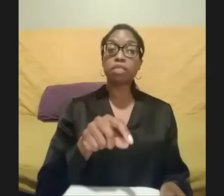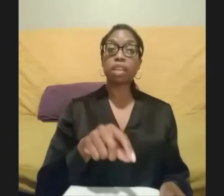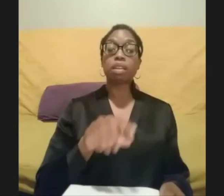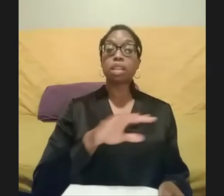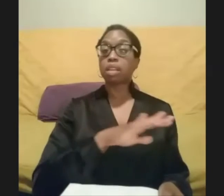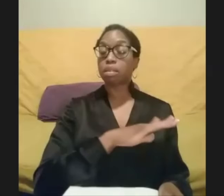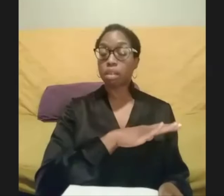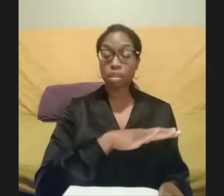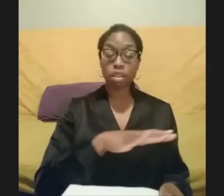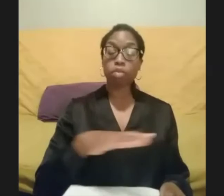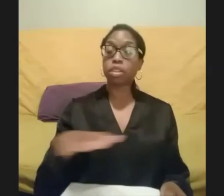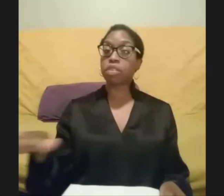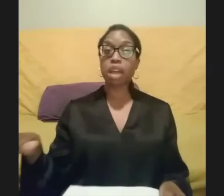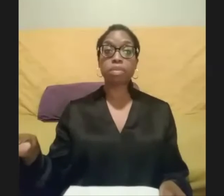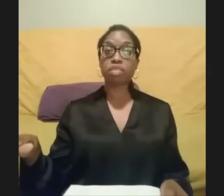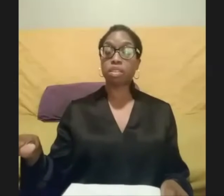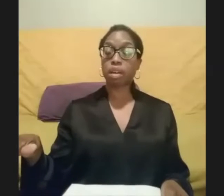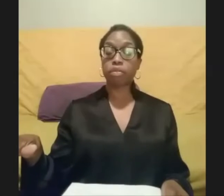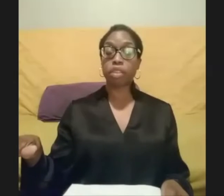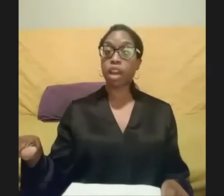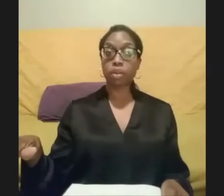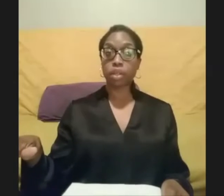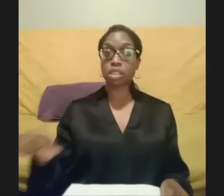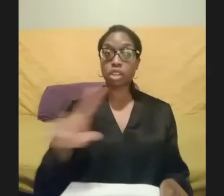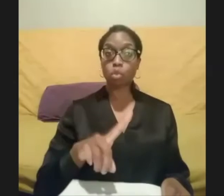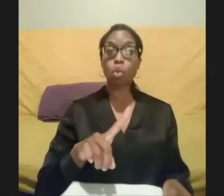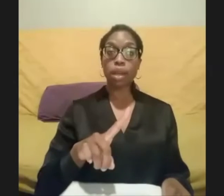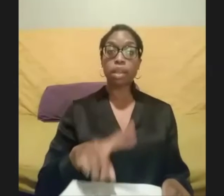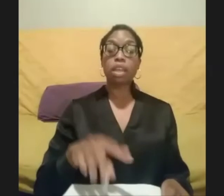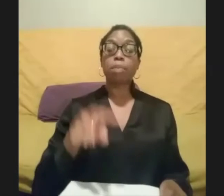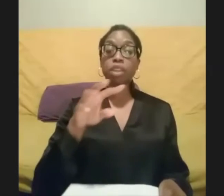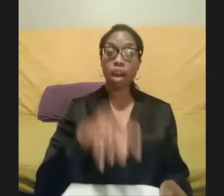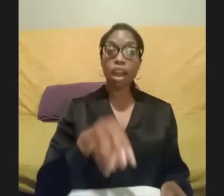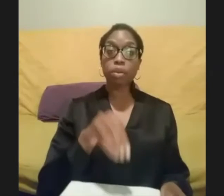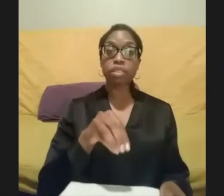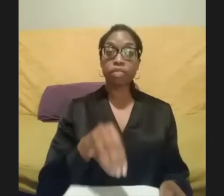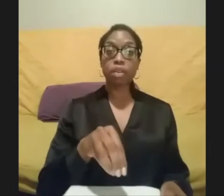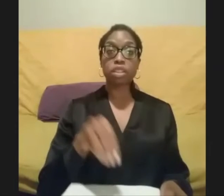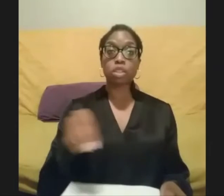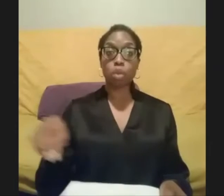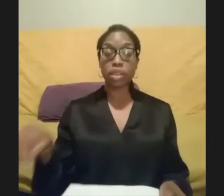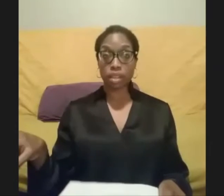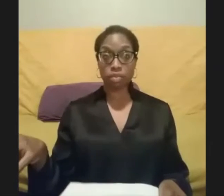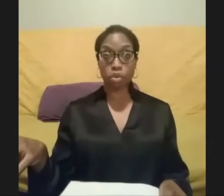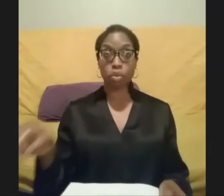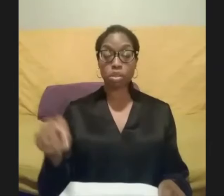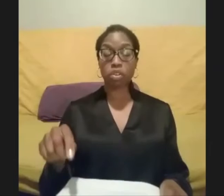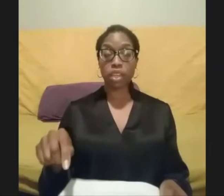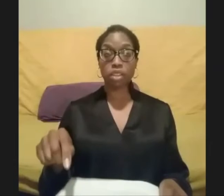HPV, there are different types of the virus. It's not just one, but the high risk virus is what we test for with cervical cancer. So